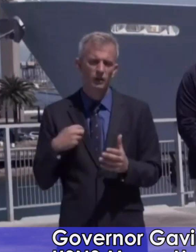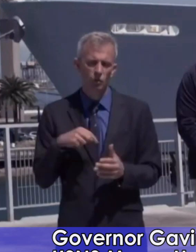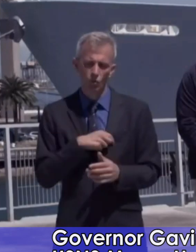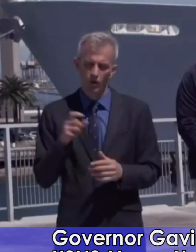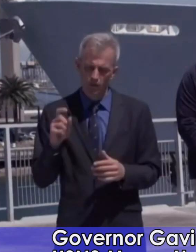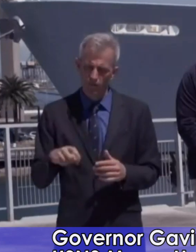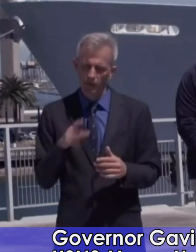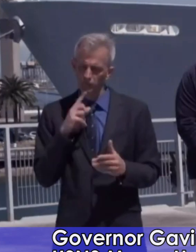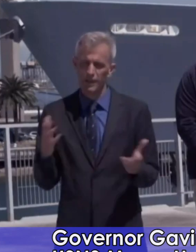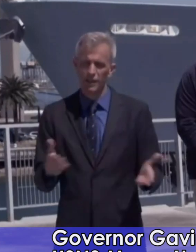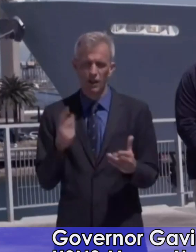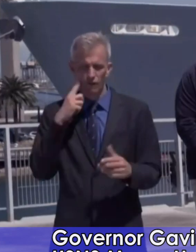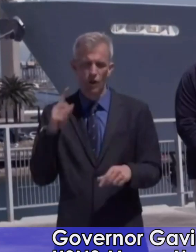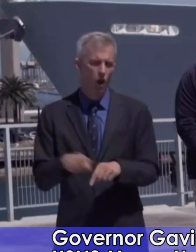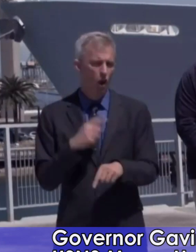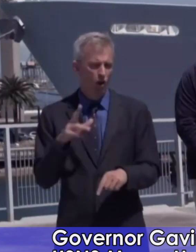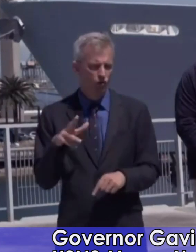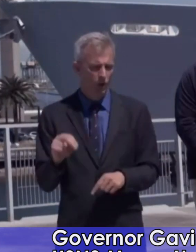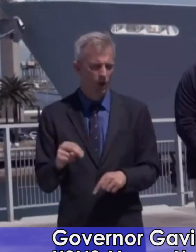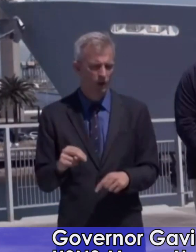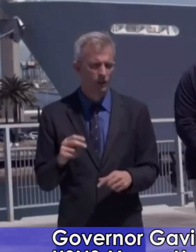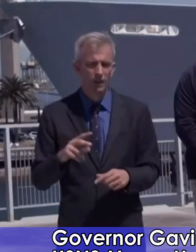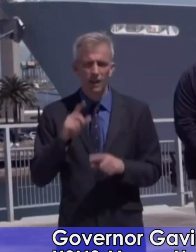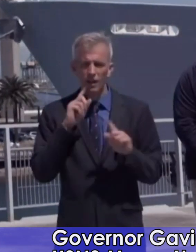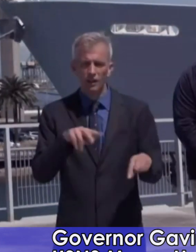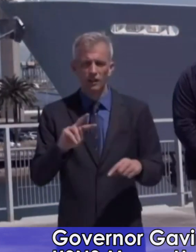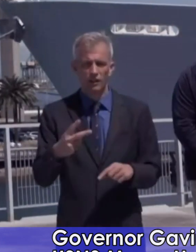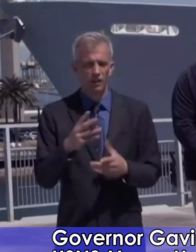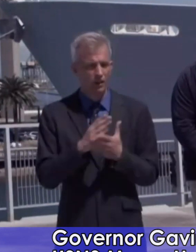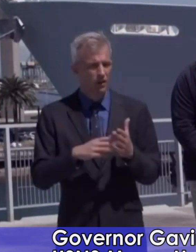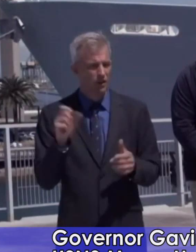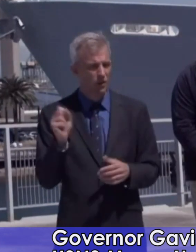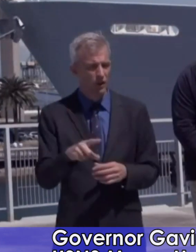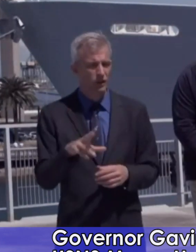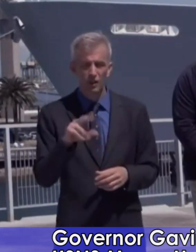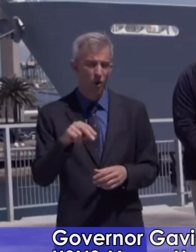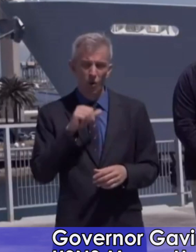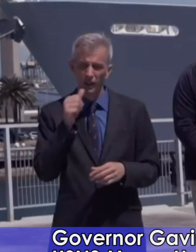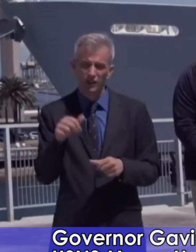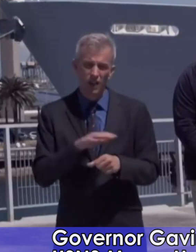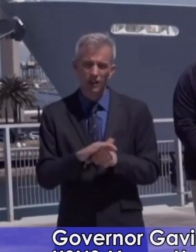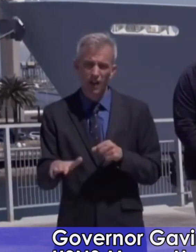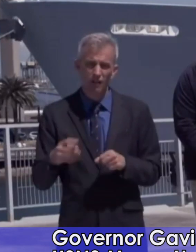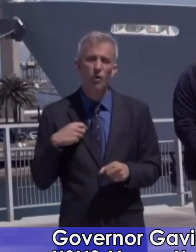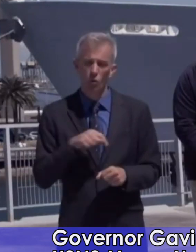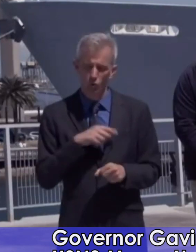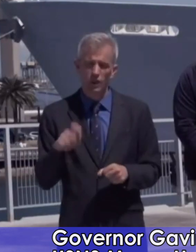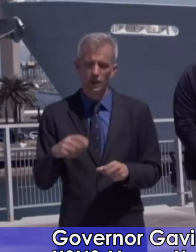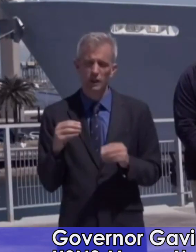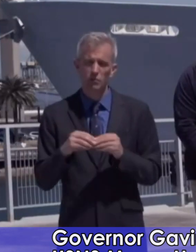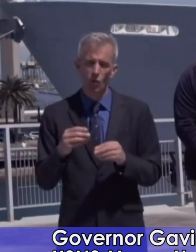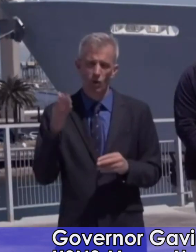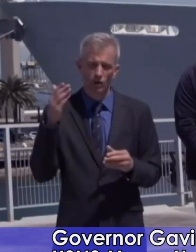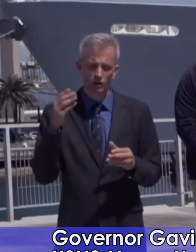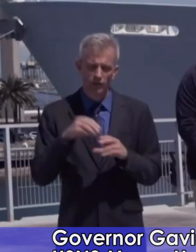be here for the long haul. And the answer to the second part of that question is no, it's not enough. We're going to need more going